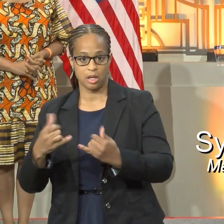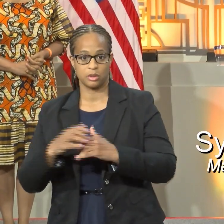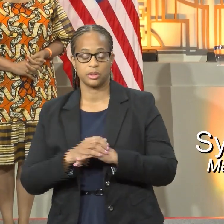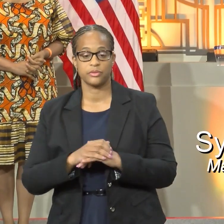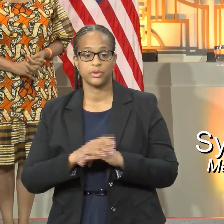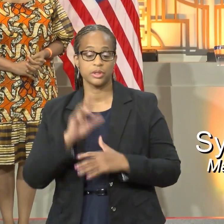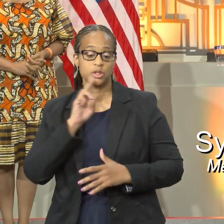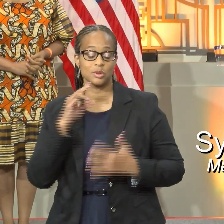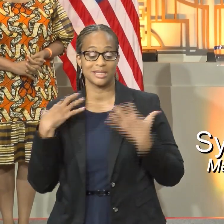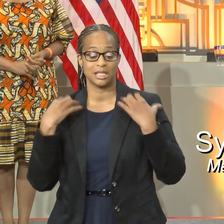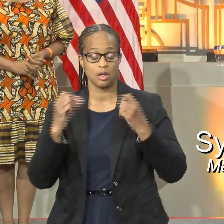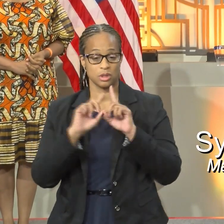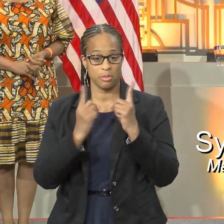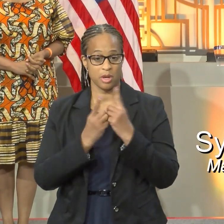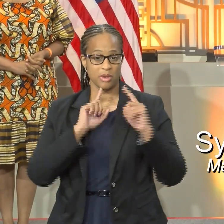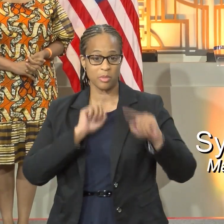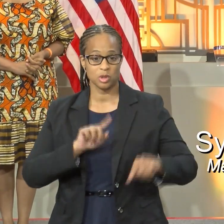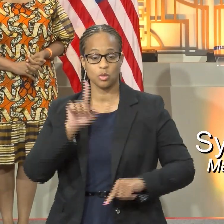Department reports